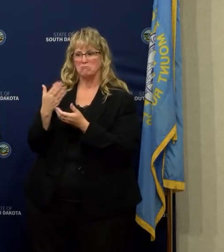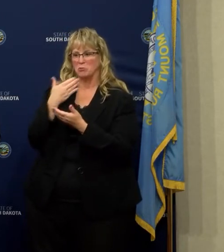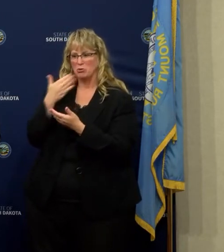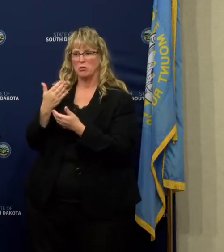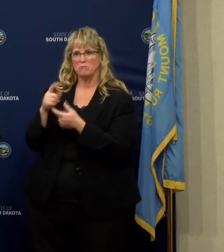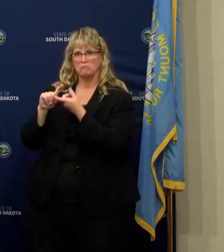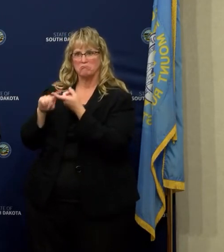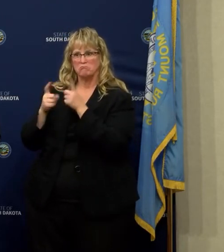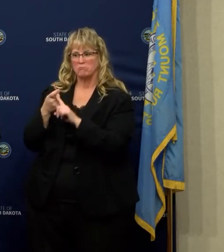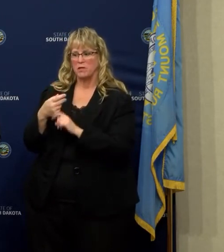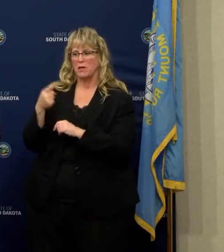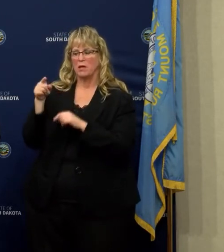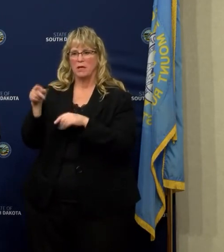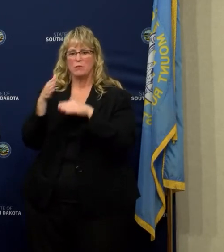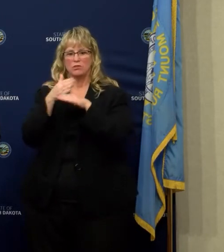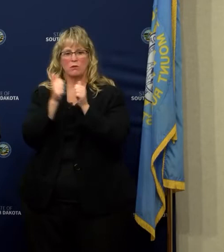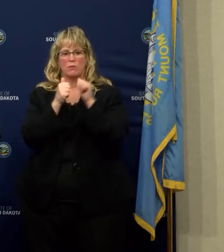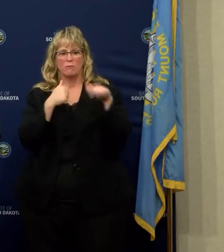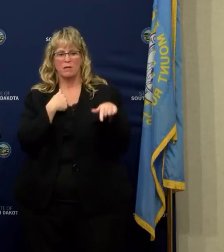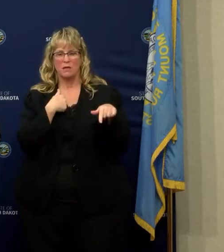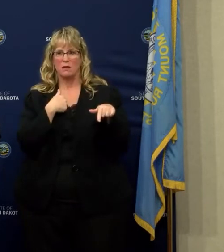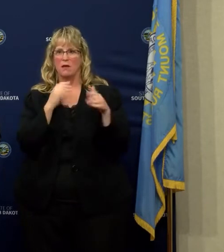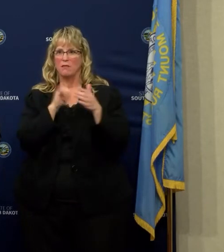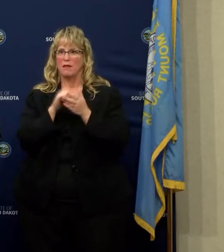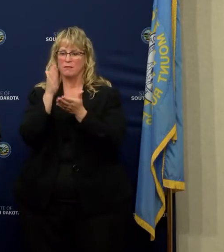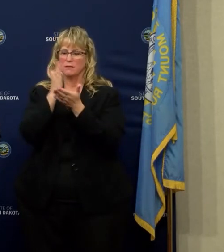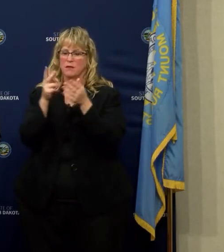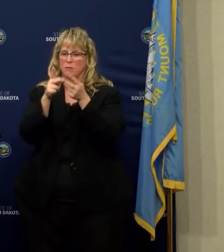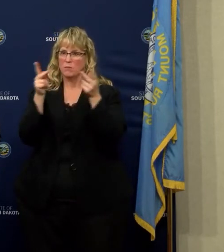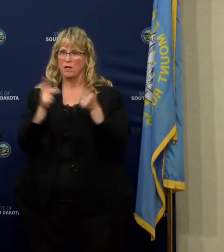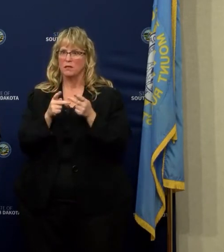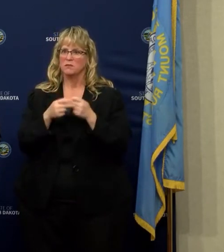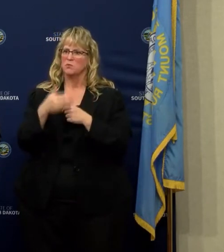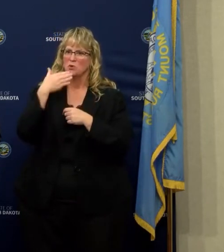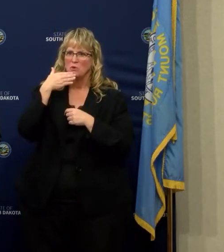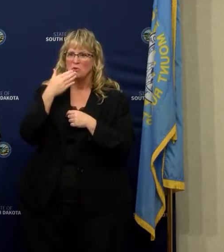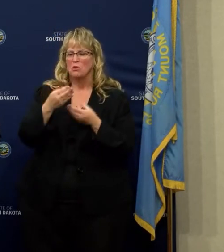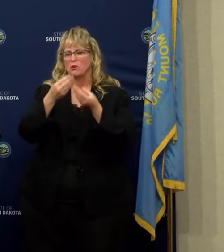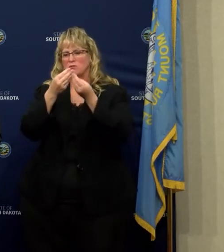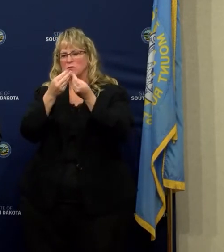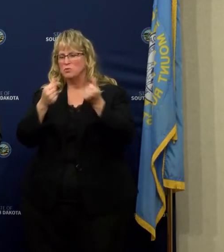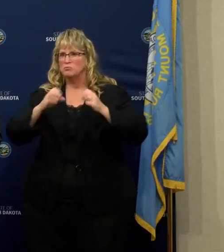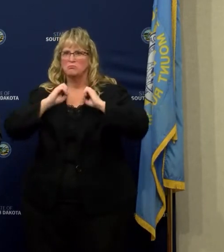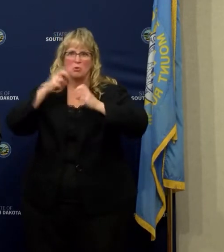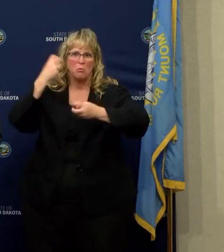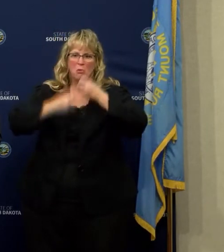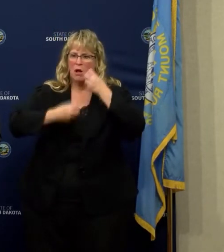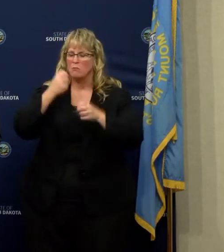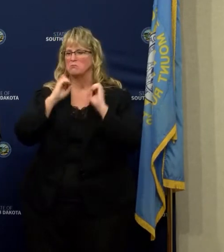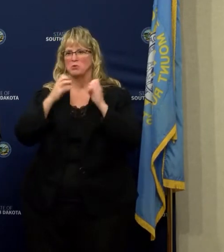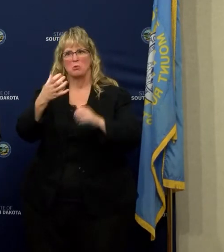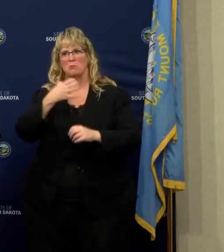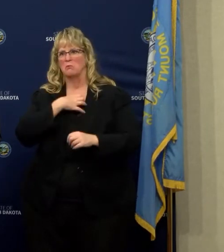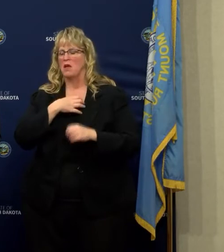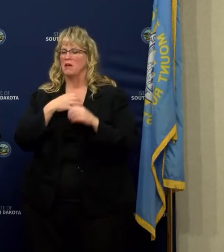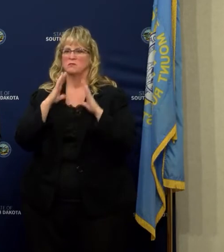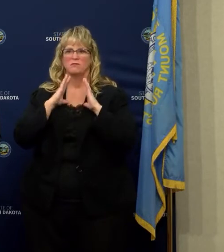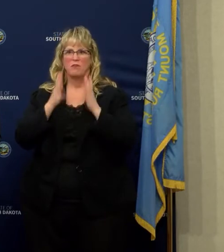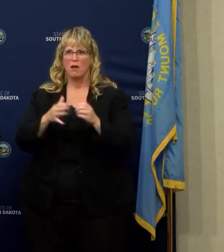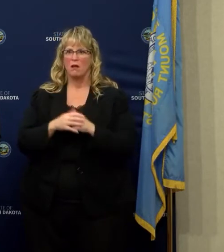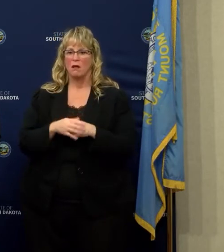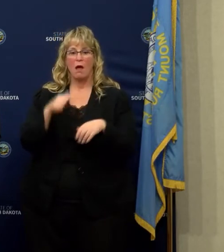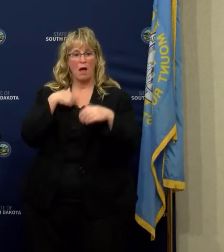He was sharing with me that the checkpoints were running smooth and that there were no complaints. And I would